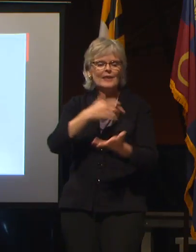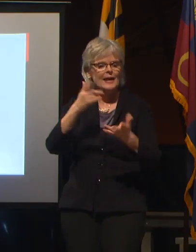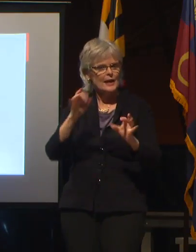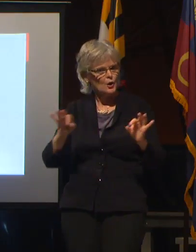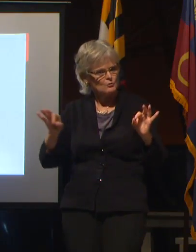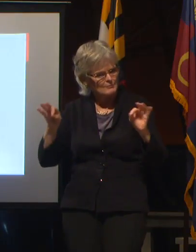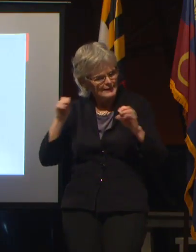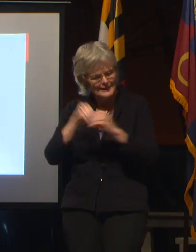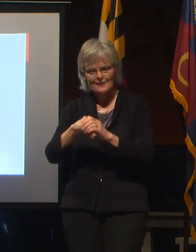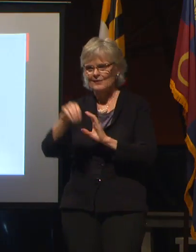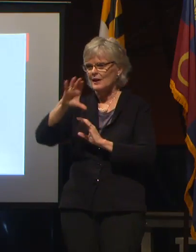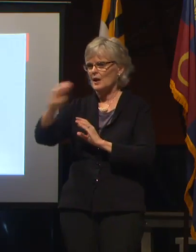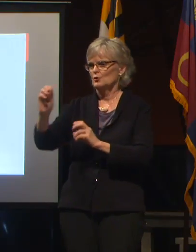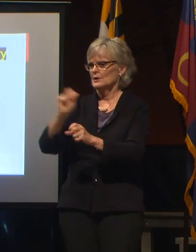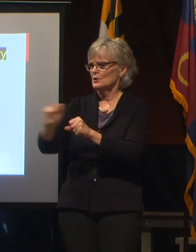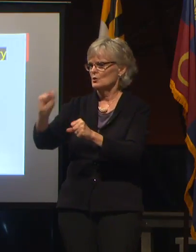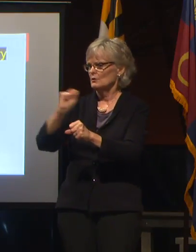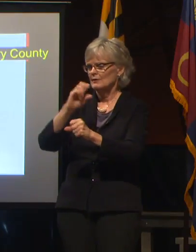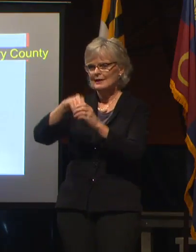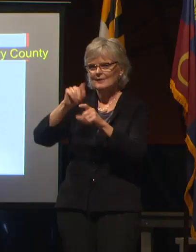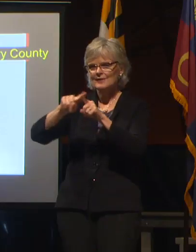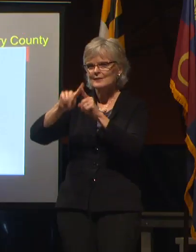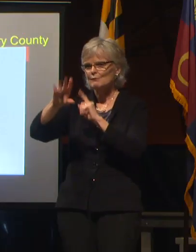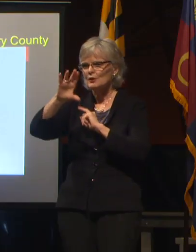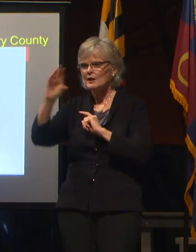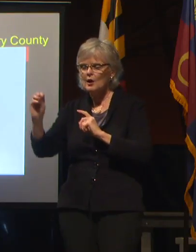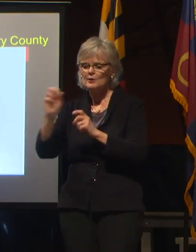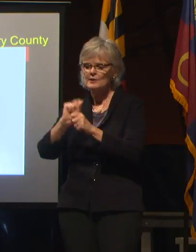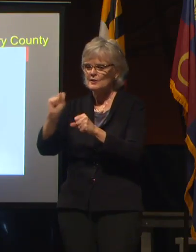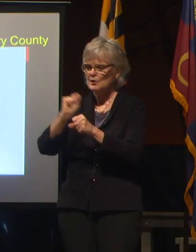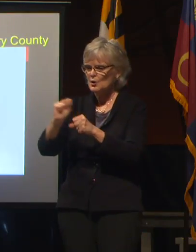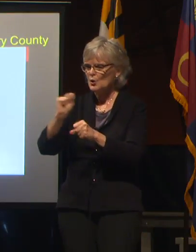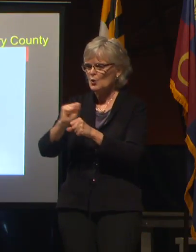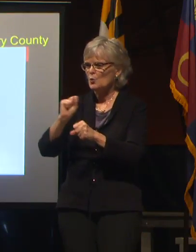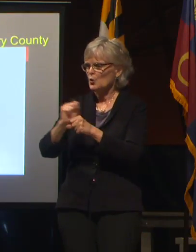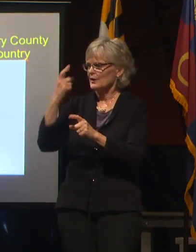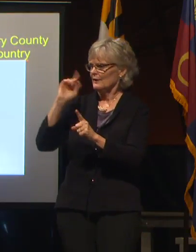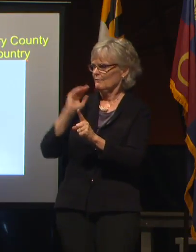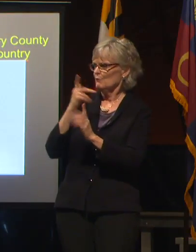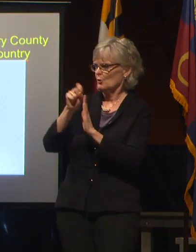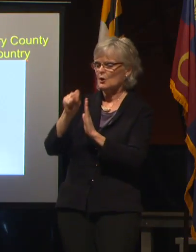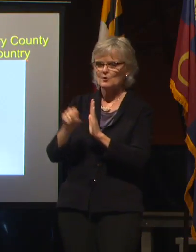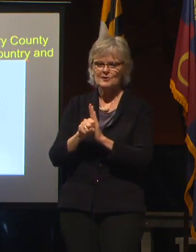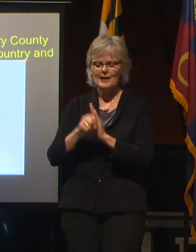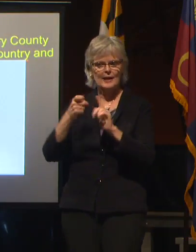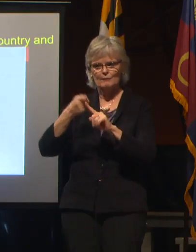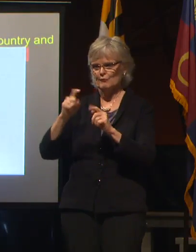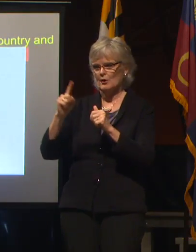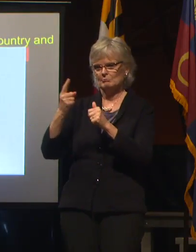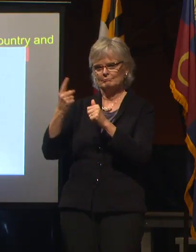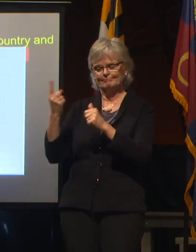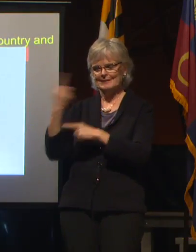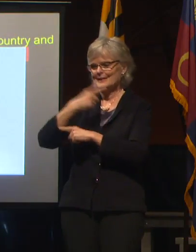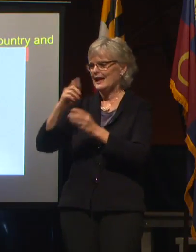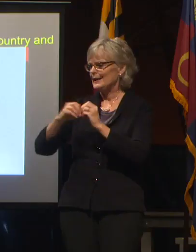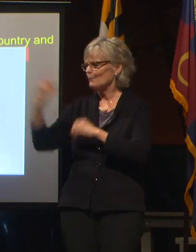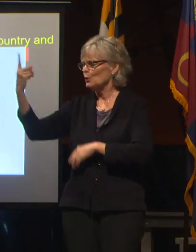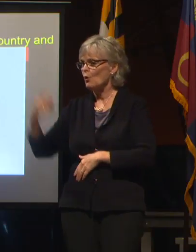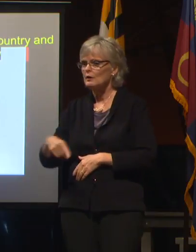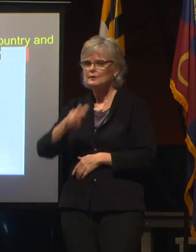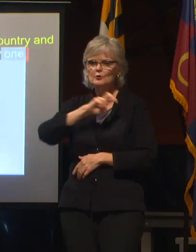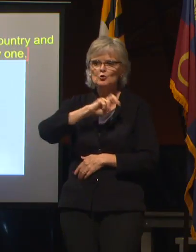County working diligently on behalf of our county and our state from day one, whether it's transportation